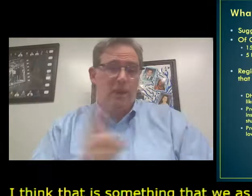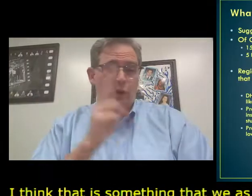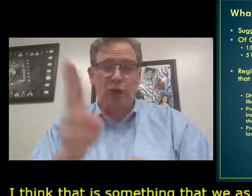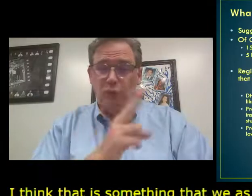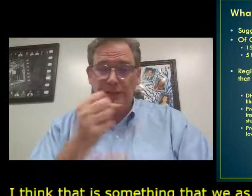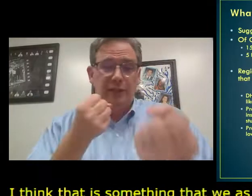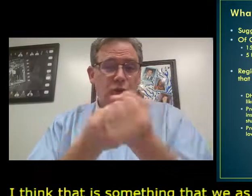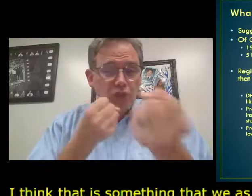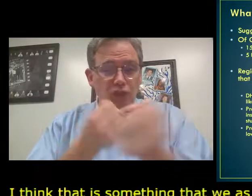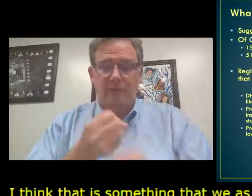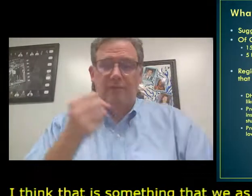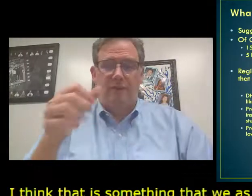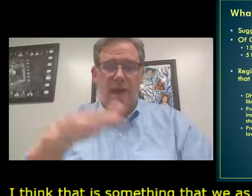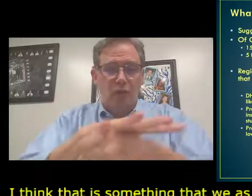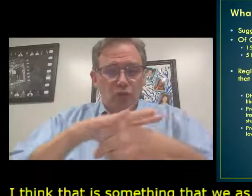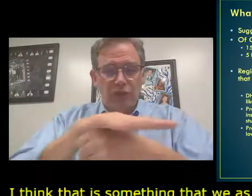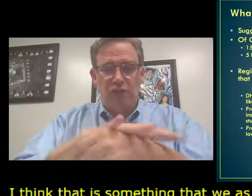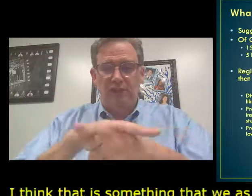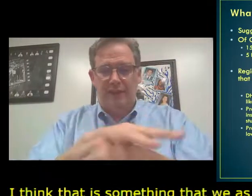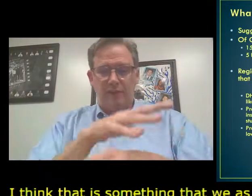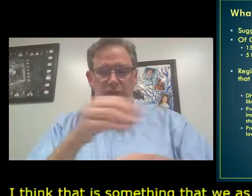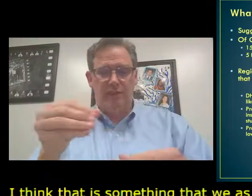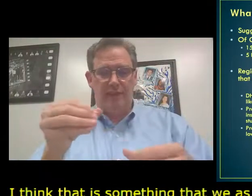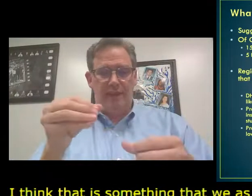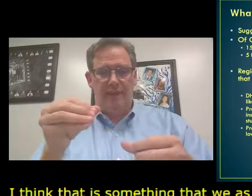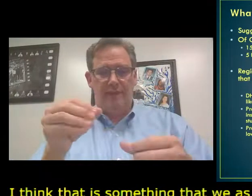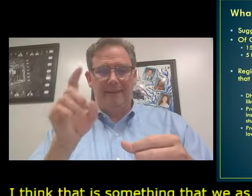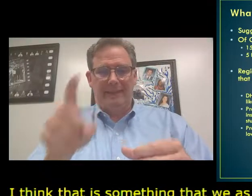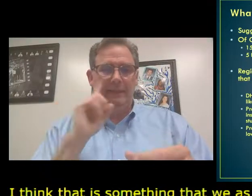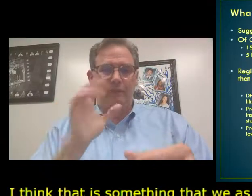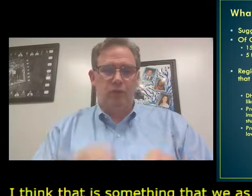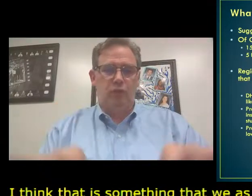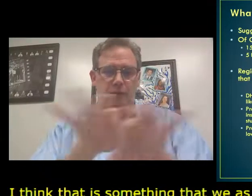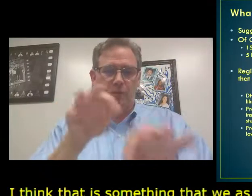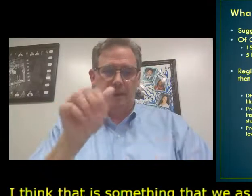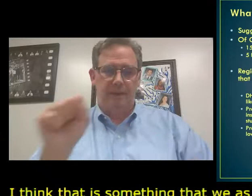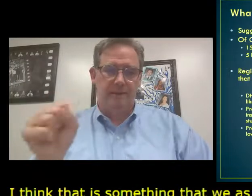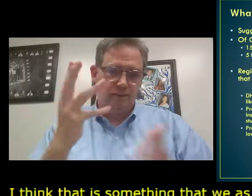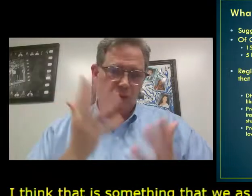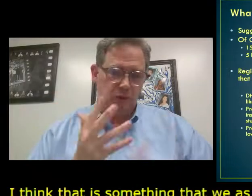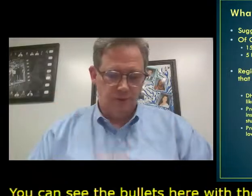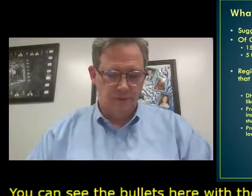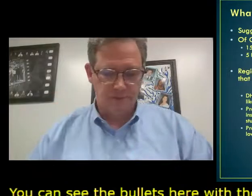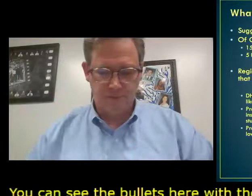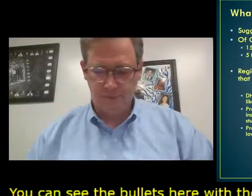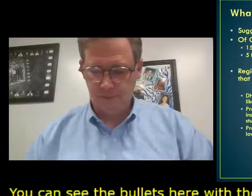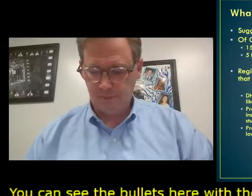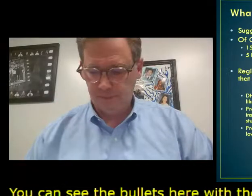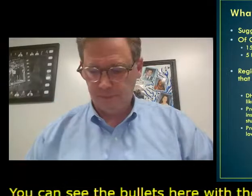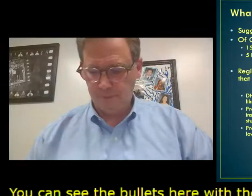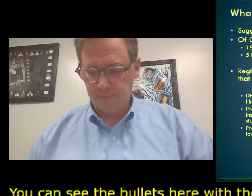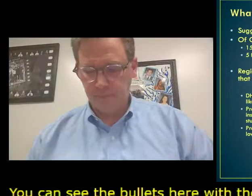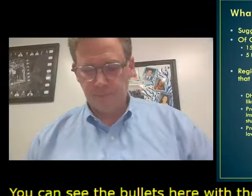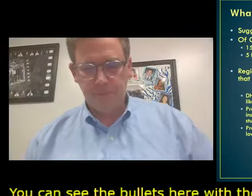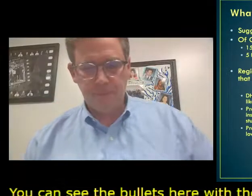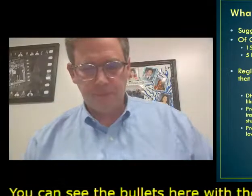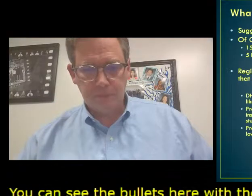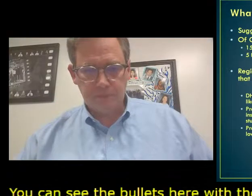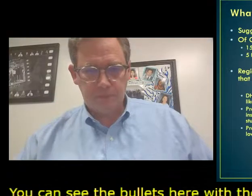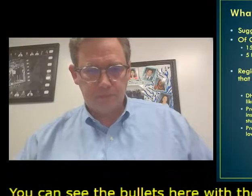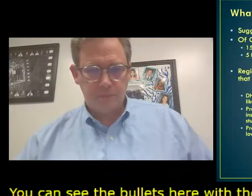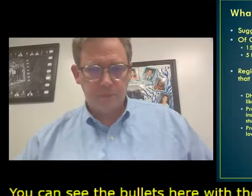This information is from the report. It's not many people use this information